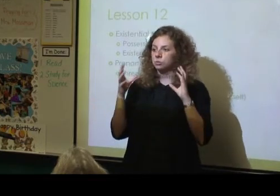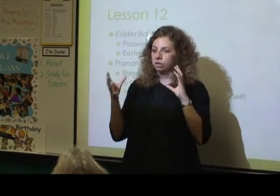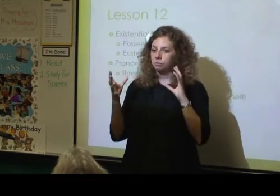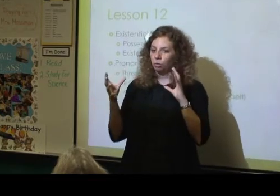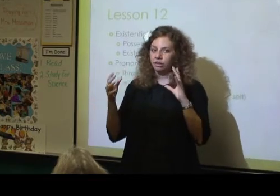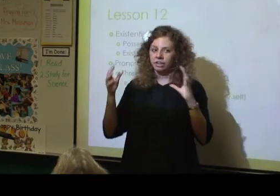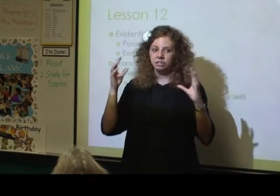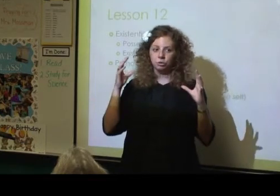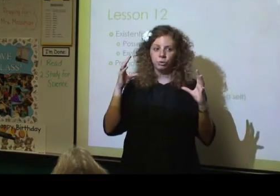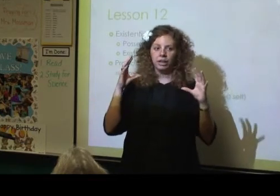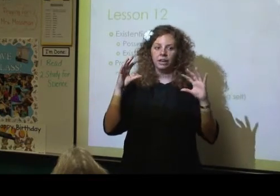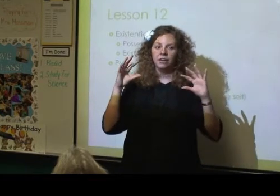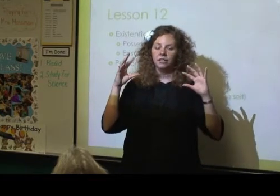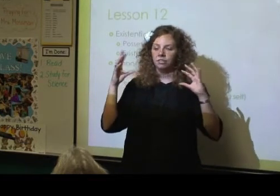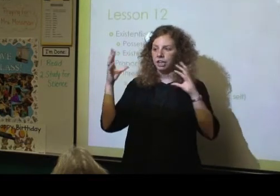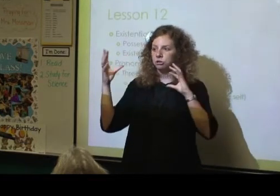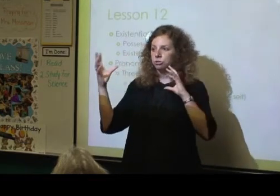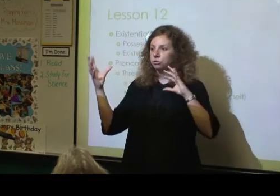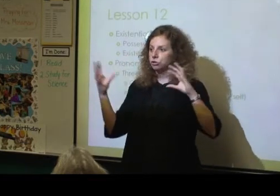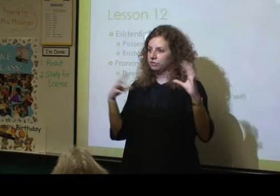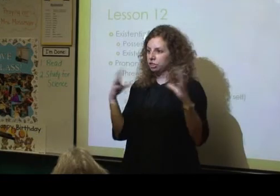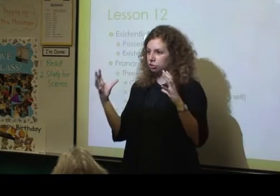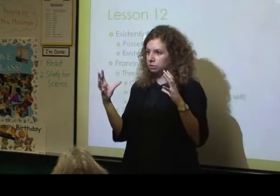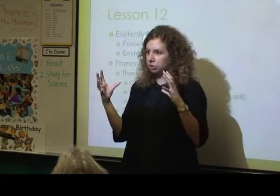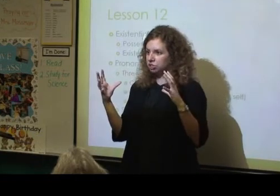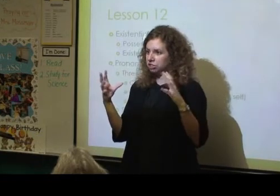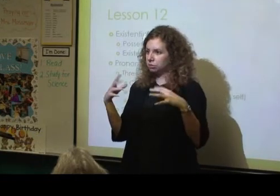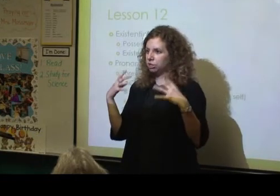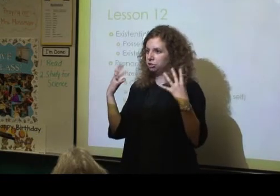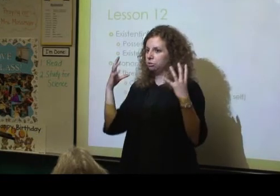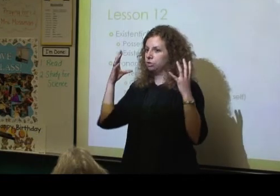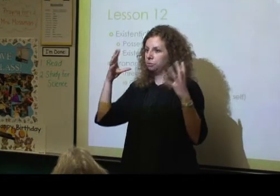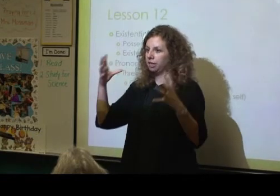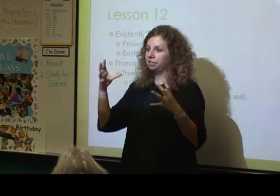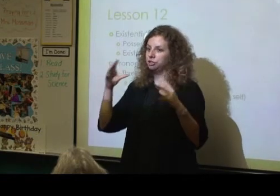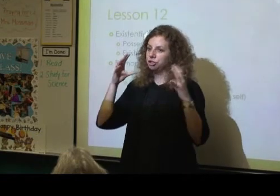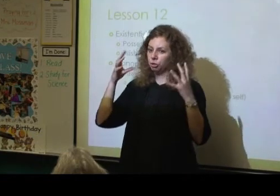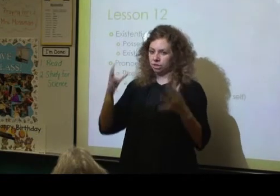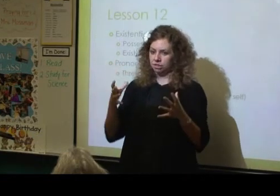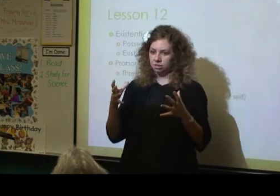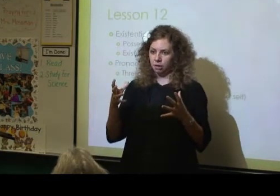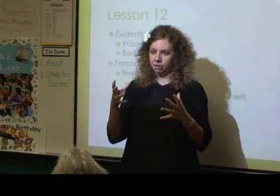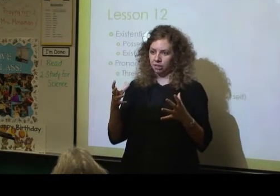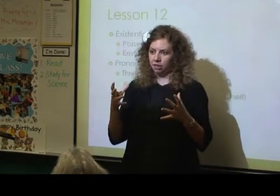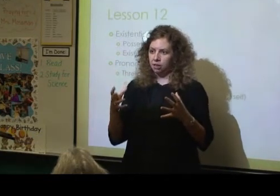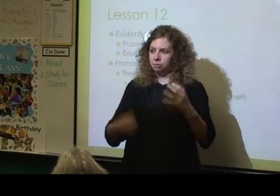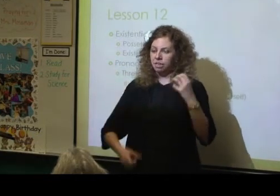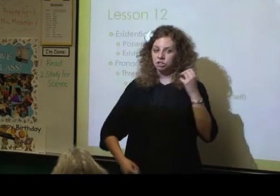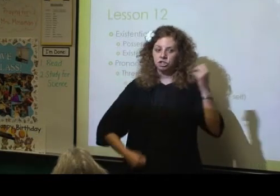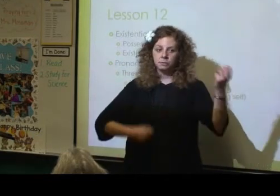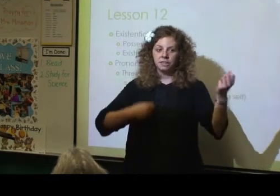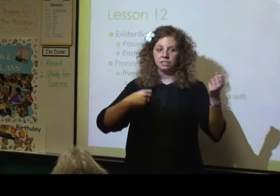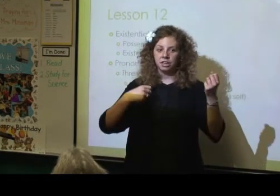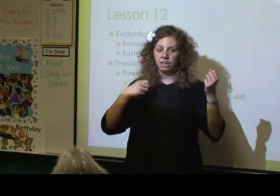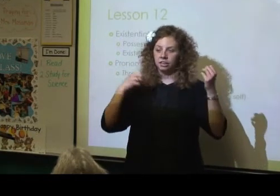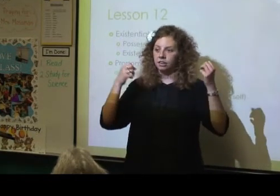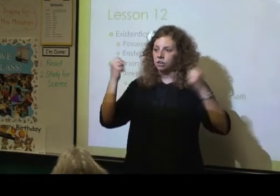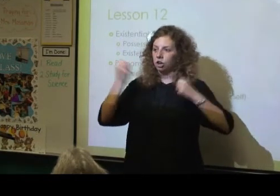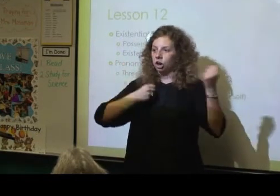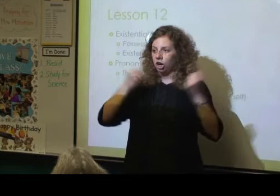really important is the way that you use your facial expressions and what you do with your body to show that it's the topic. Because just by signing